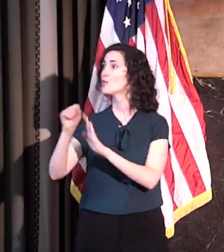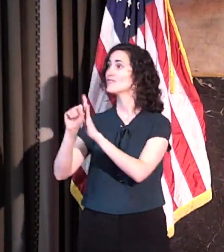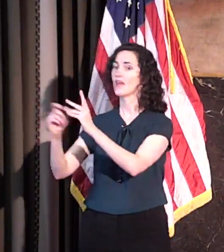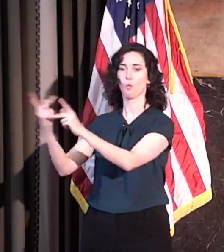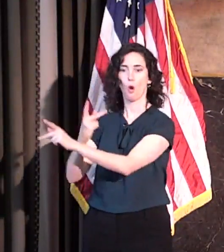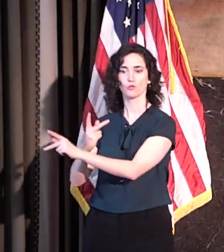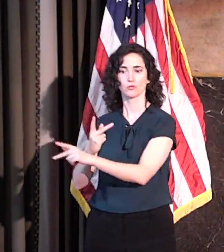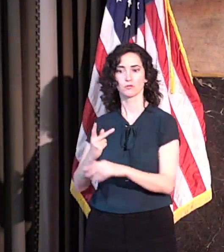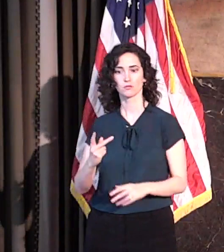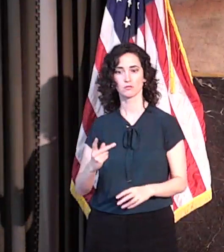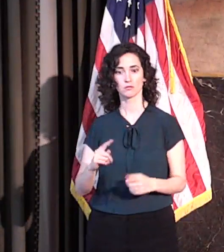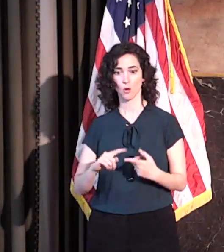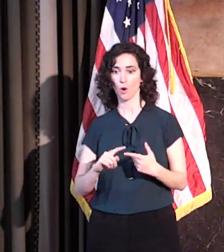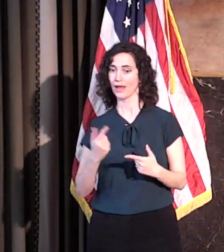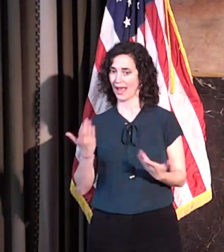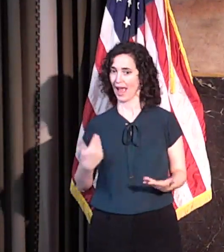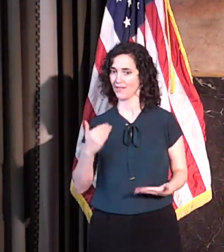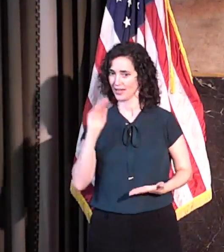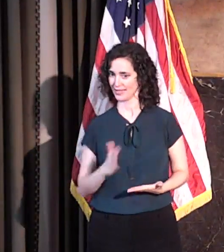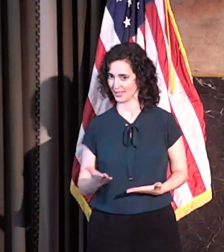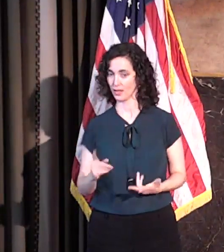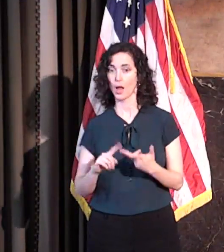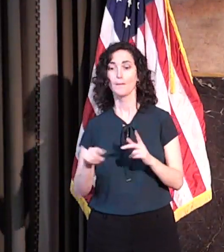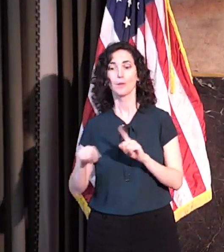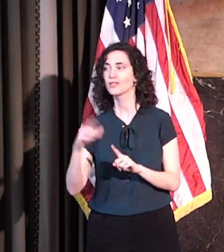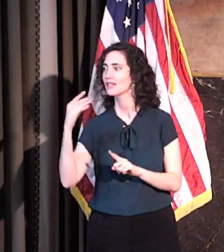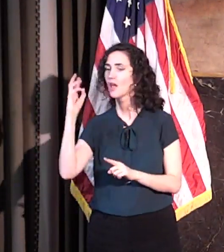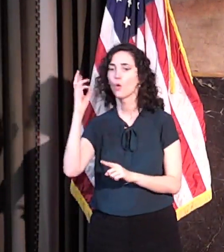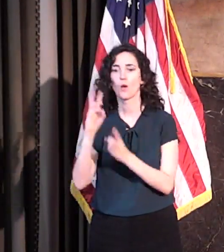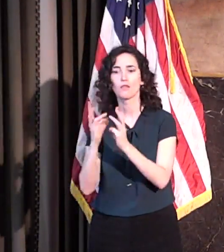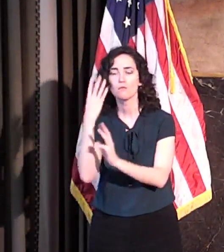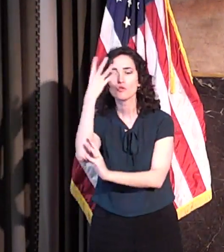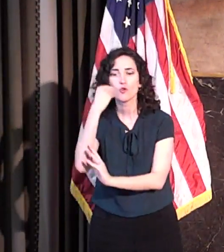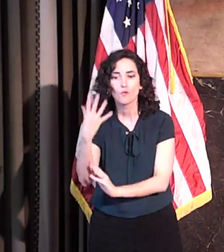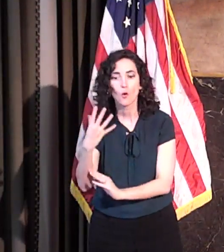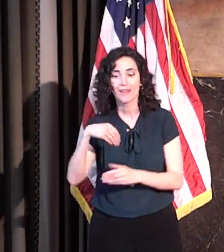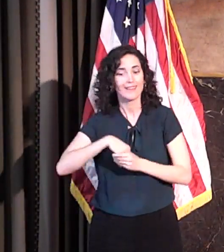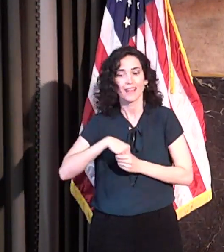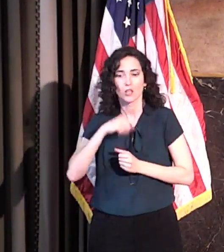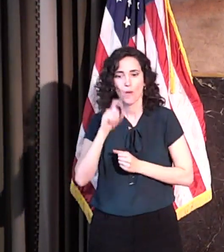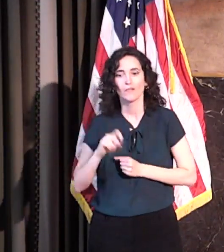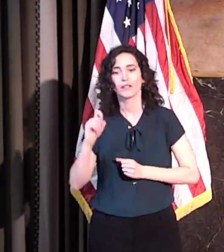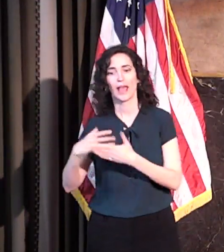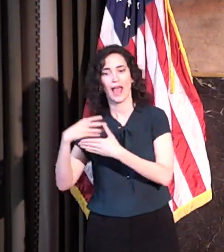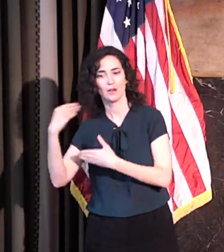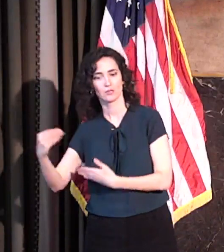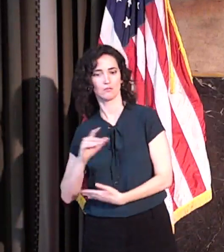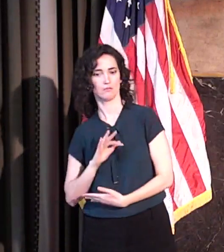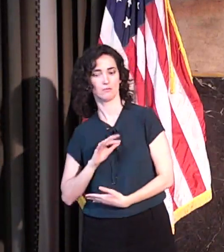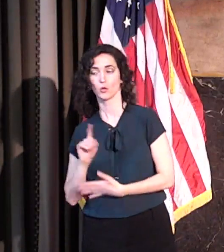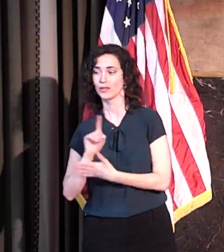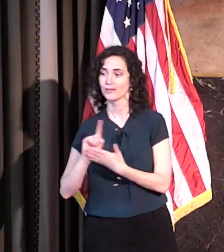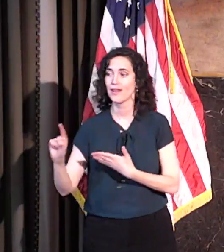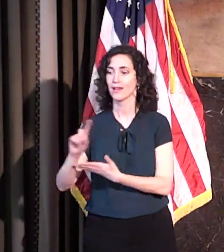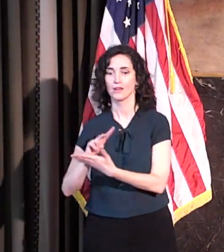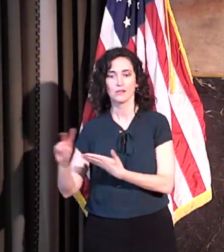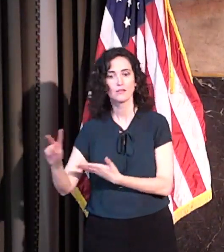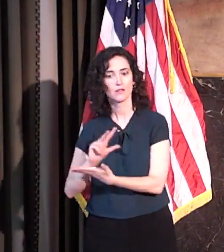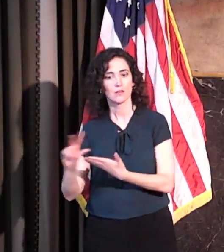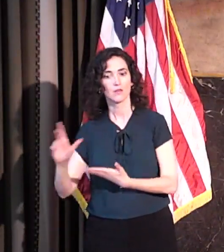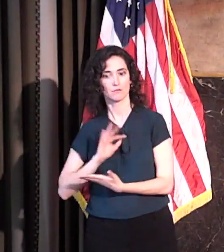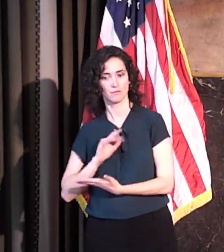absolutely gorgeous, so we can spend time outside. All of those are in our favor and will be for the next few weeks. We have to